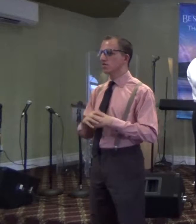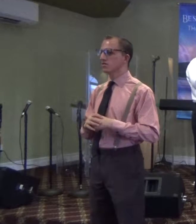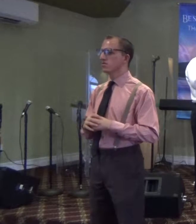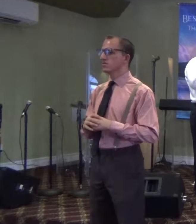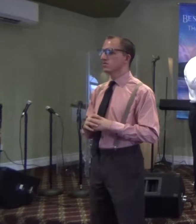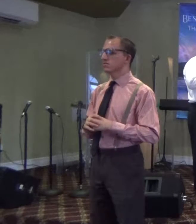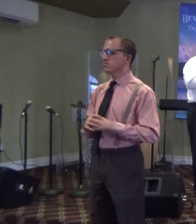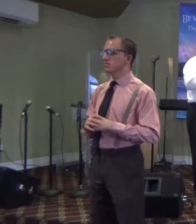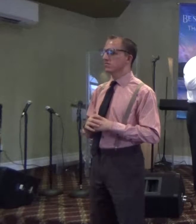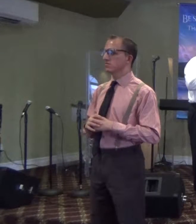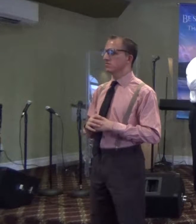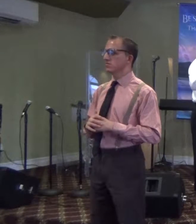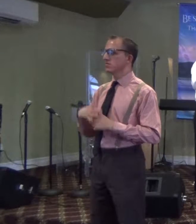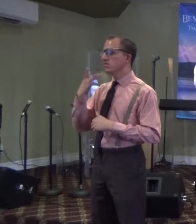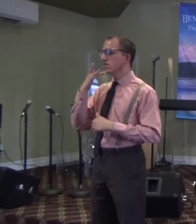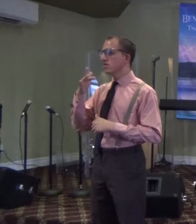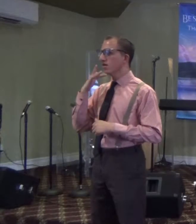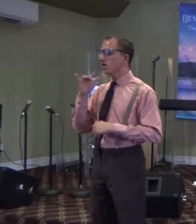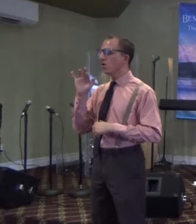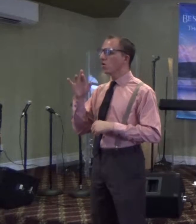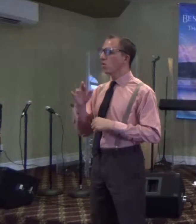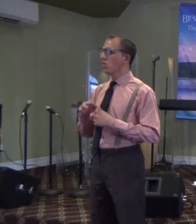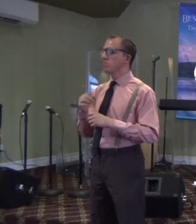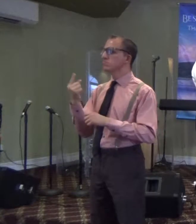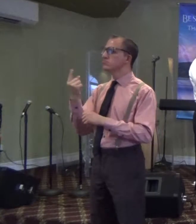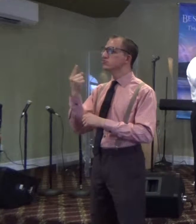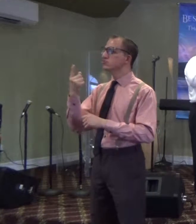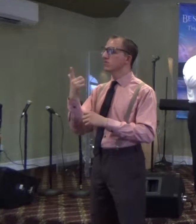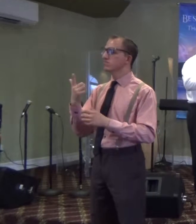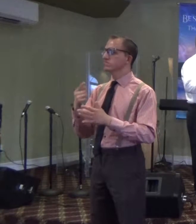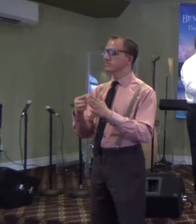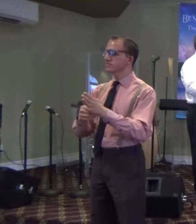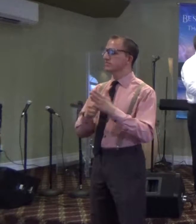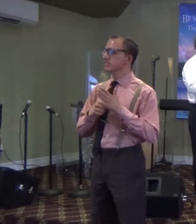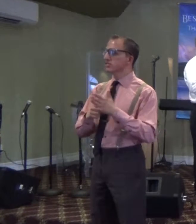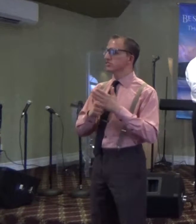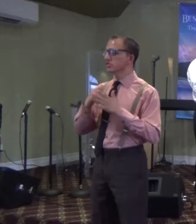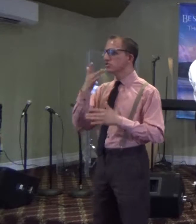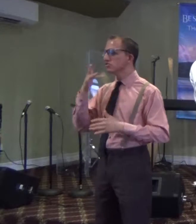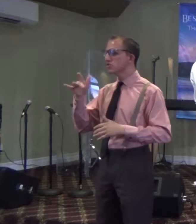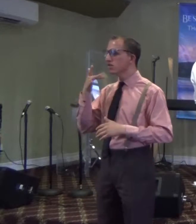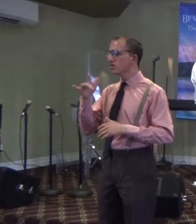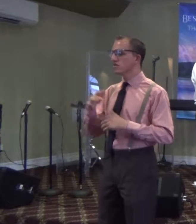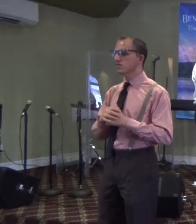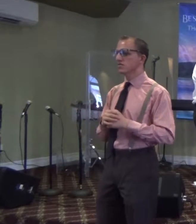Una herradura, aquí bueno, no olvidamos A horseshoe or amulet,